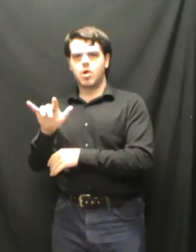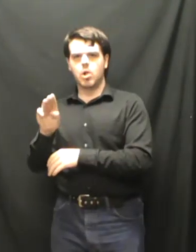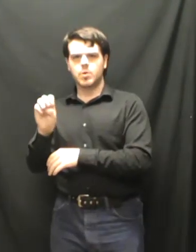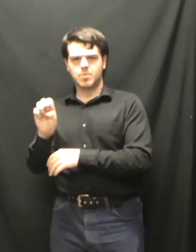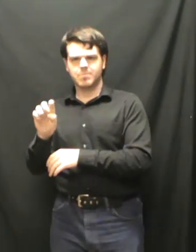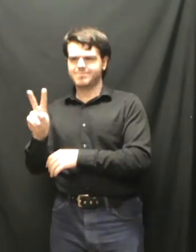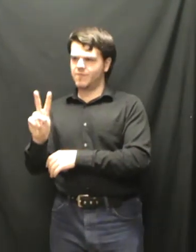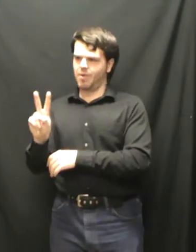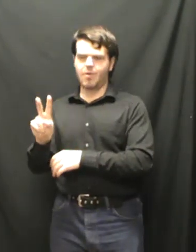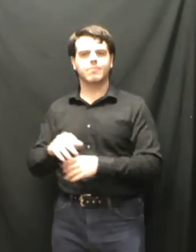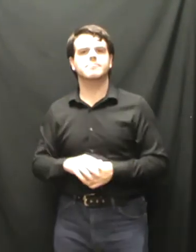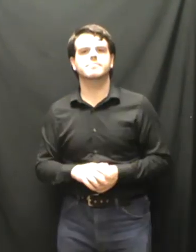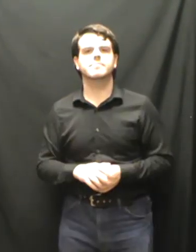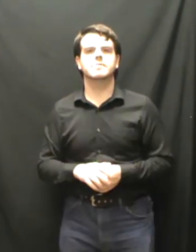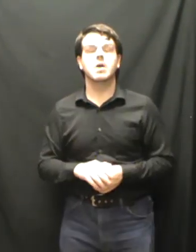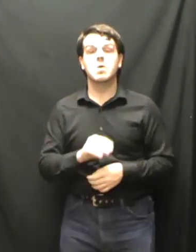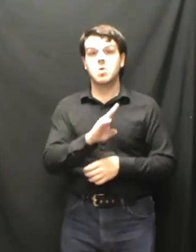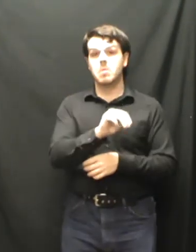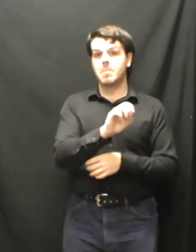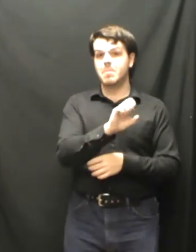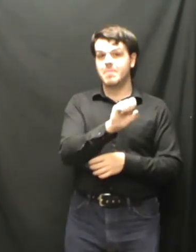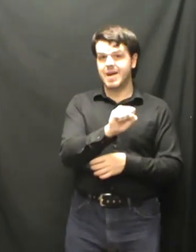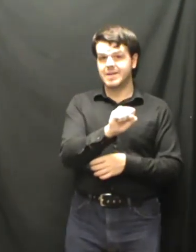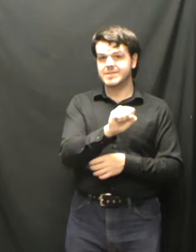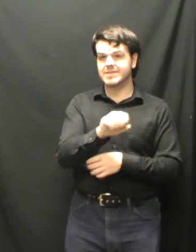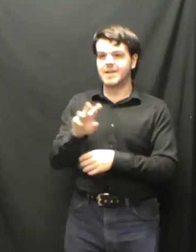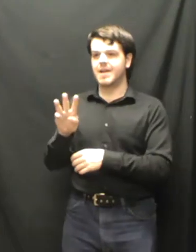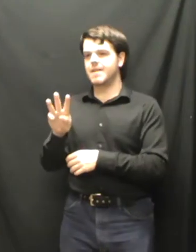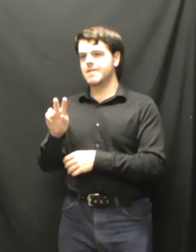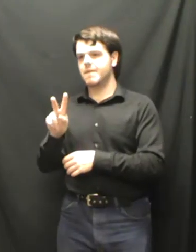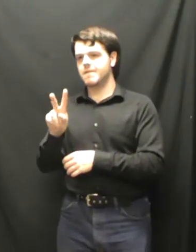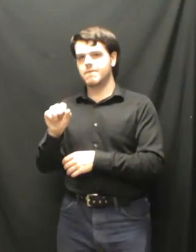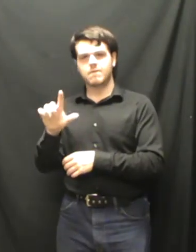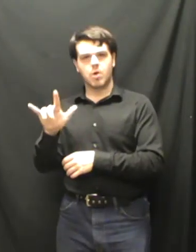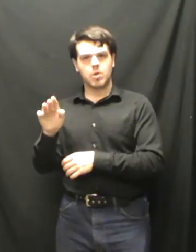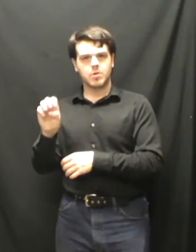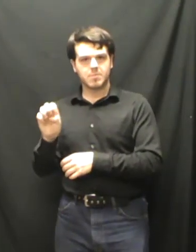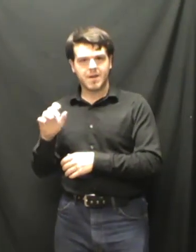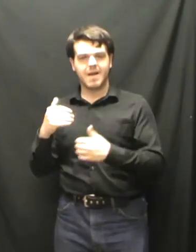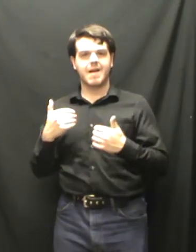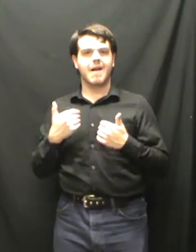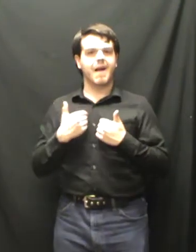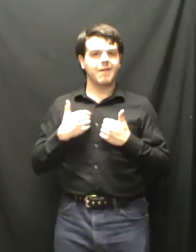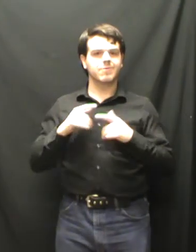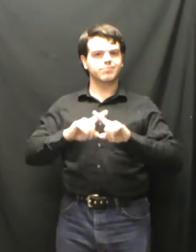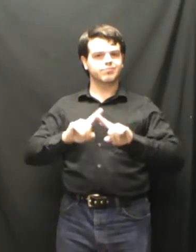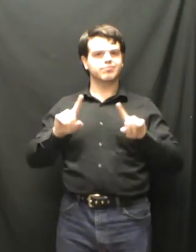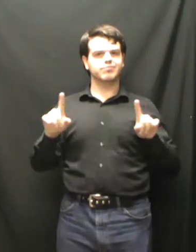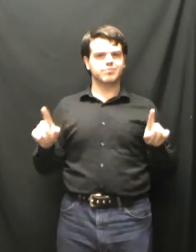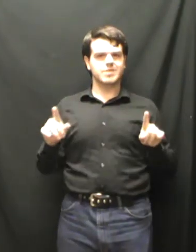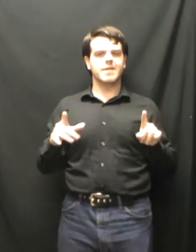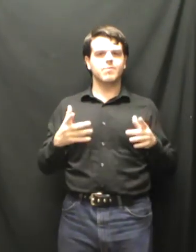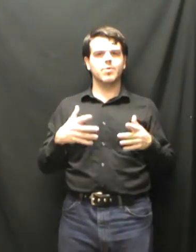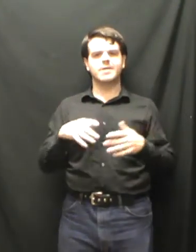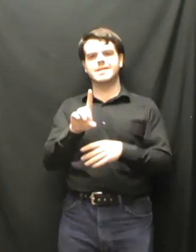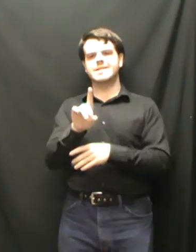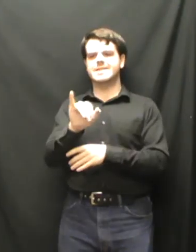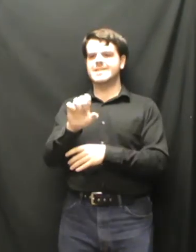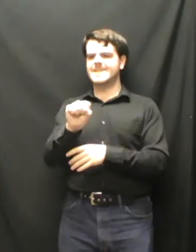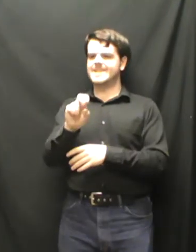and volume, so that means that all matter will have different density. Pure substances have a very specific density,